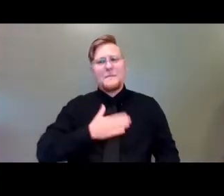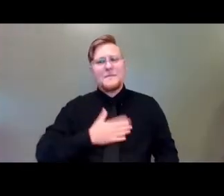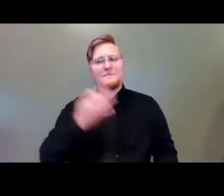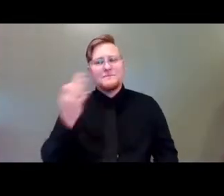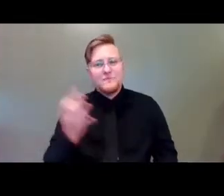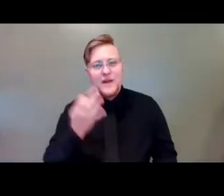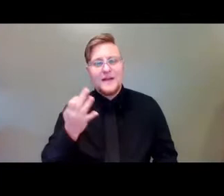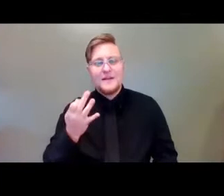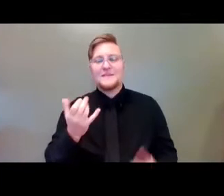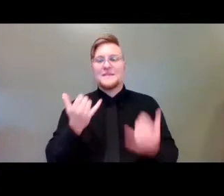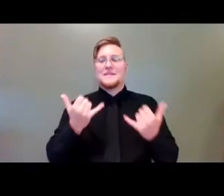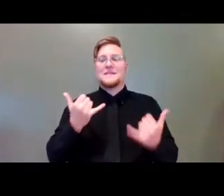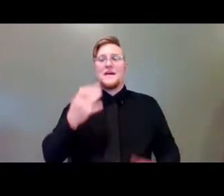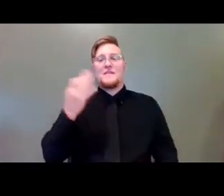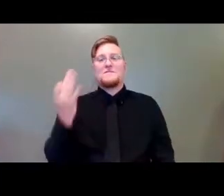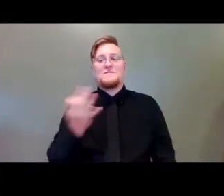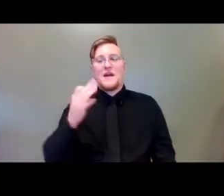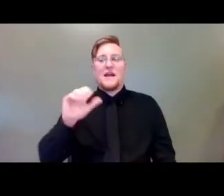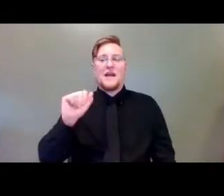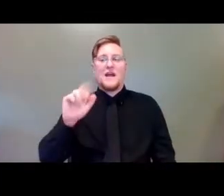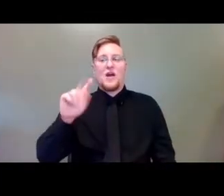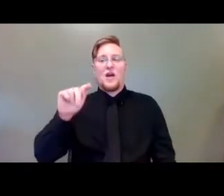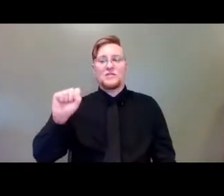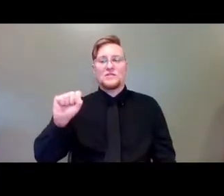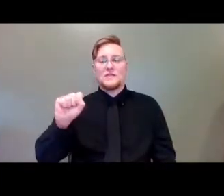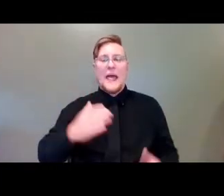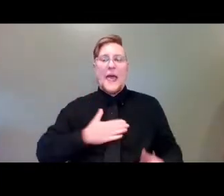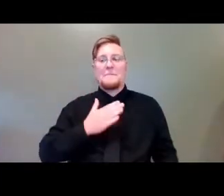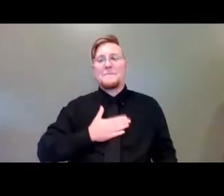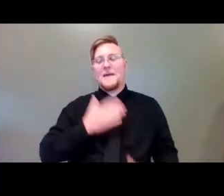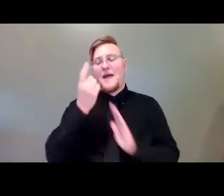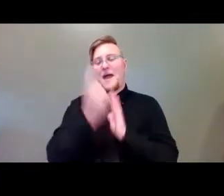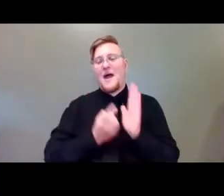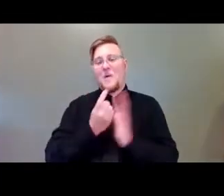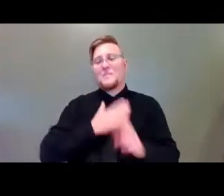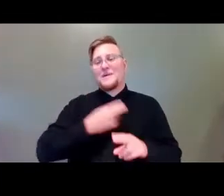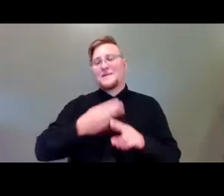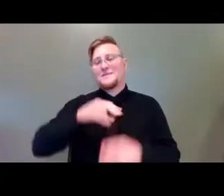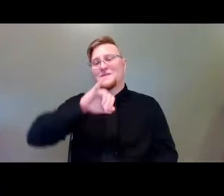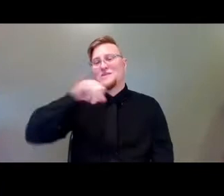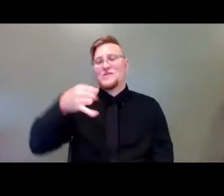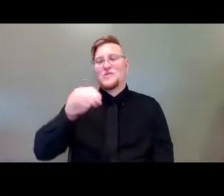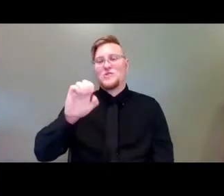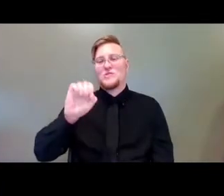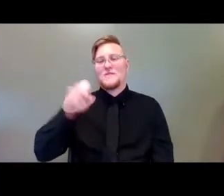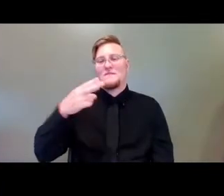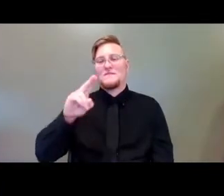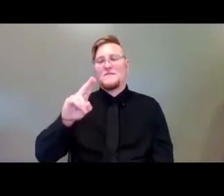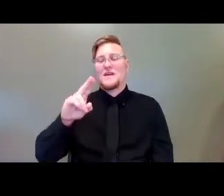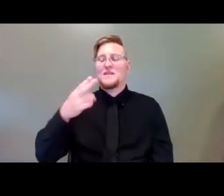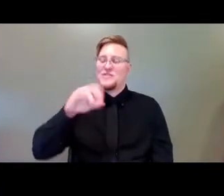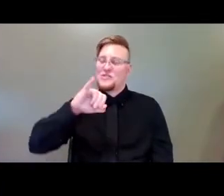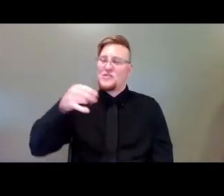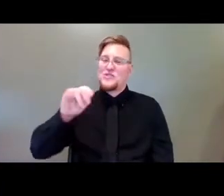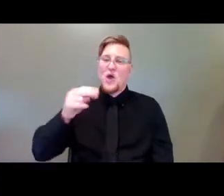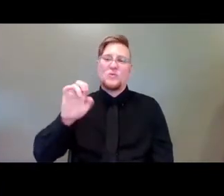at the Ability event. My name is Joseph Jones. I'm the Executive Director of the Harkin Institute, and I'm glad that you could join us today for this very